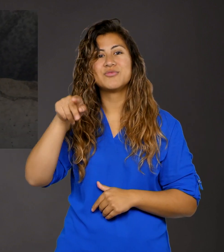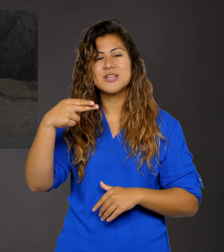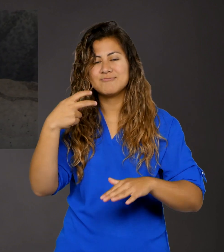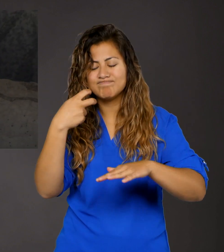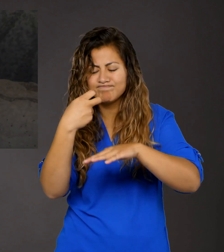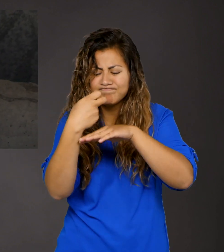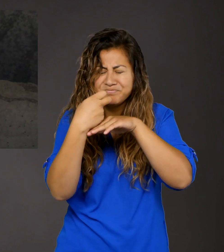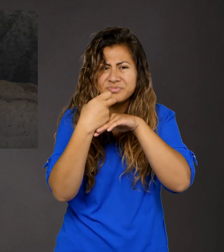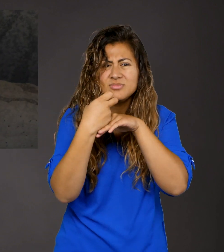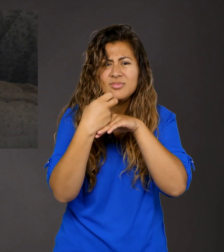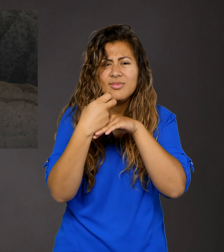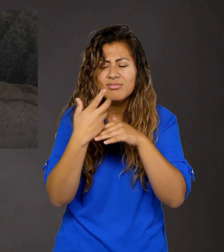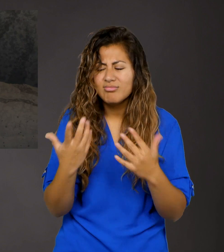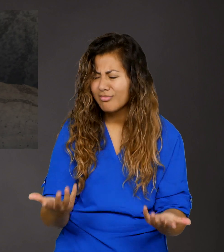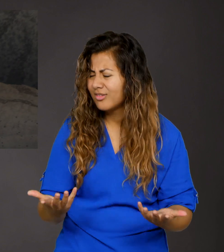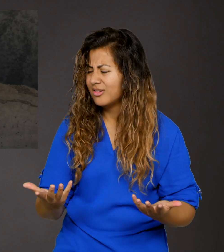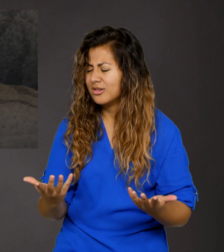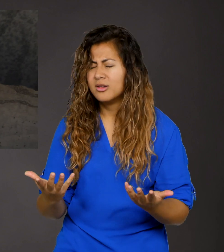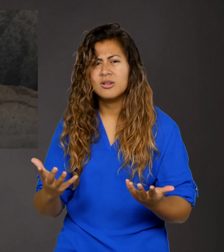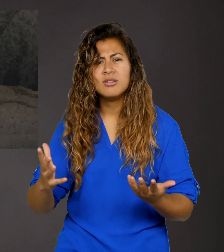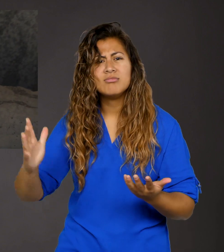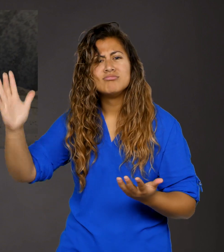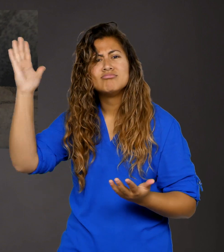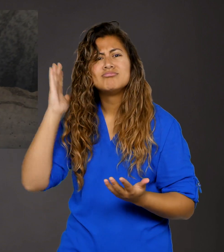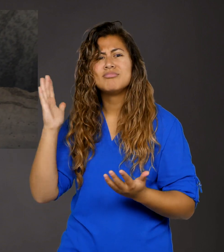Joseph had been separated from his family.